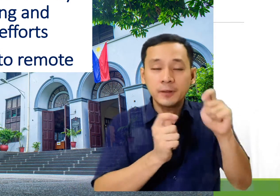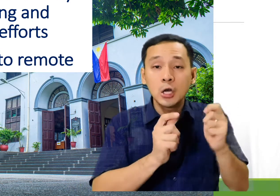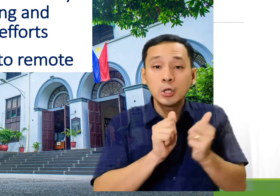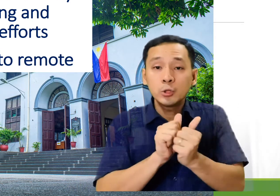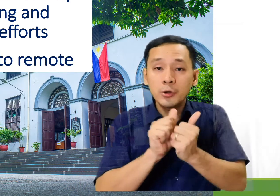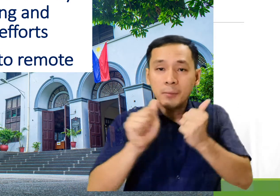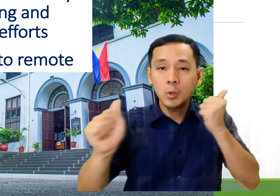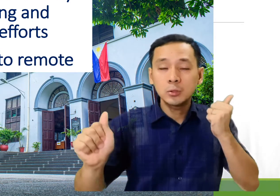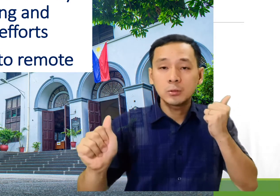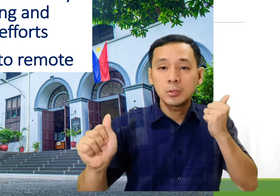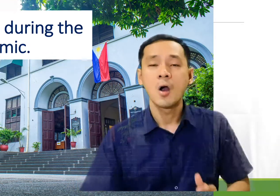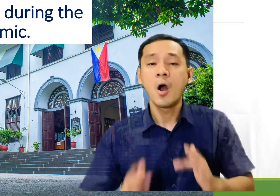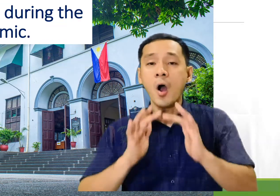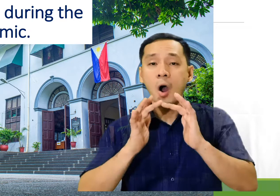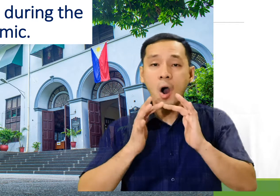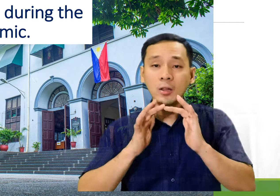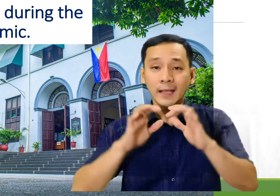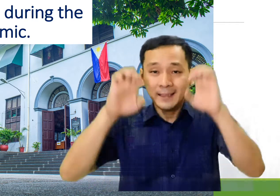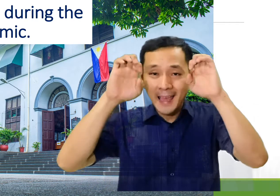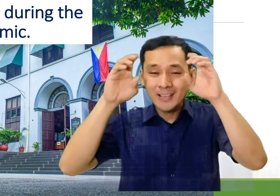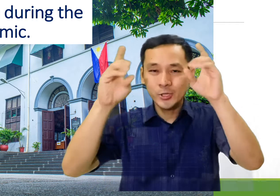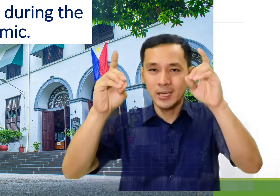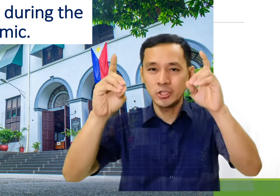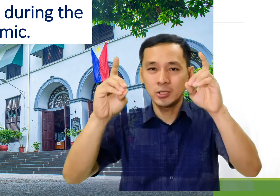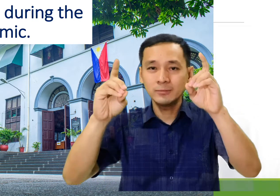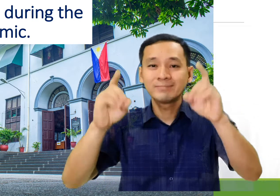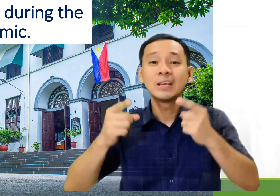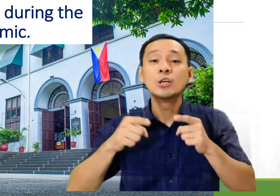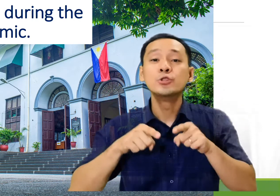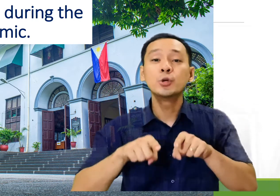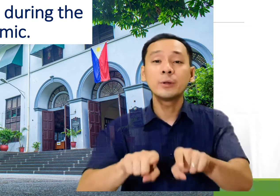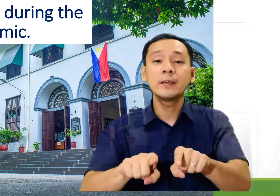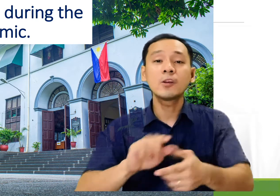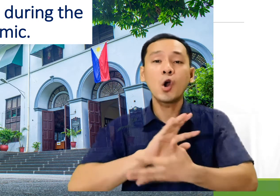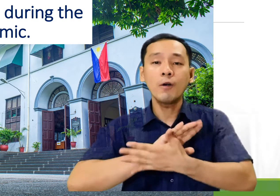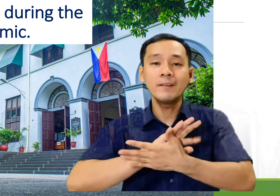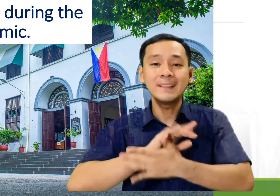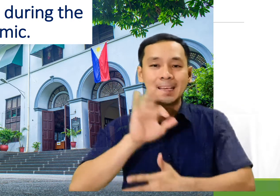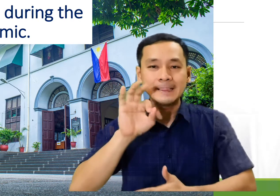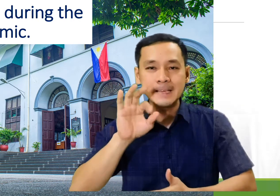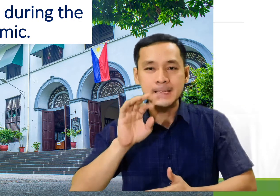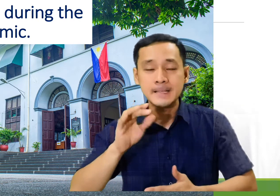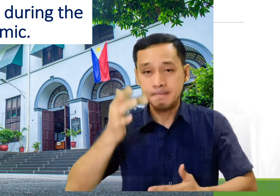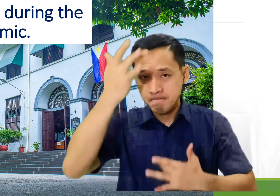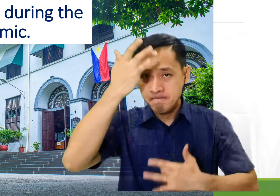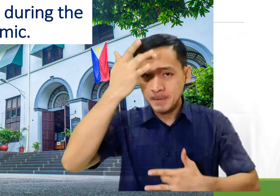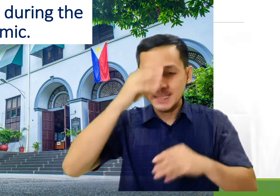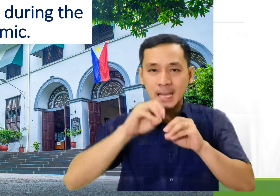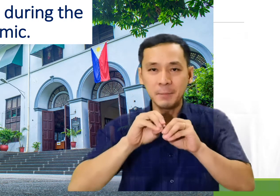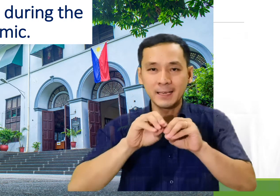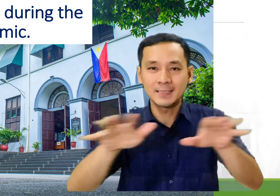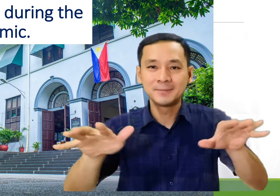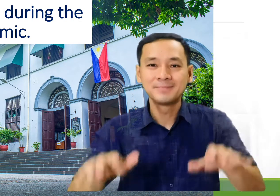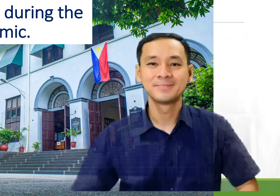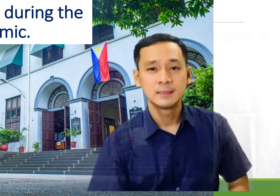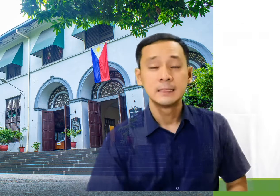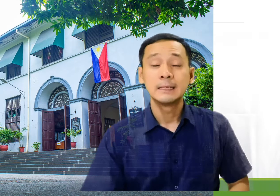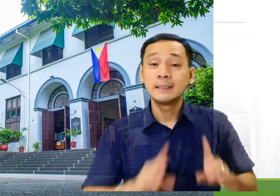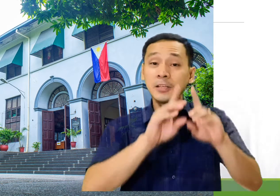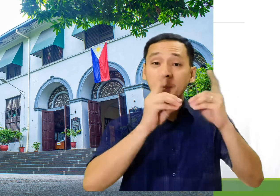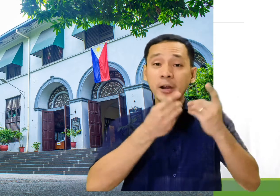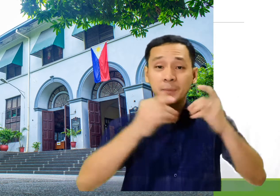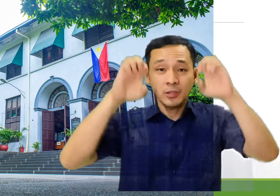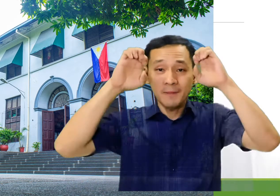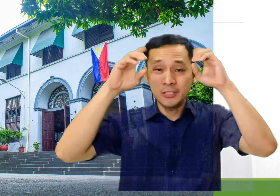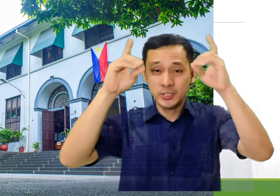shift to remote online education during COVID-19 pandemic.